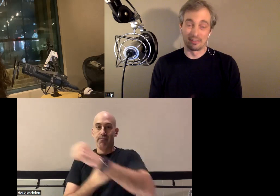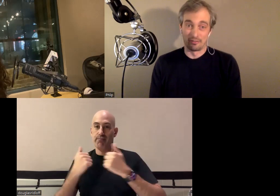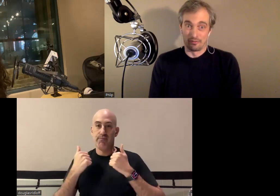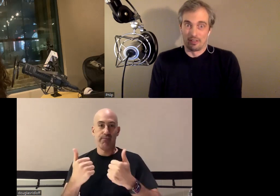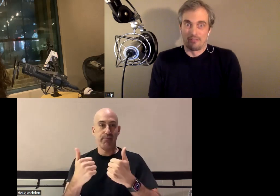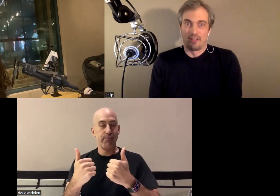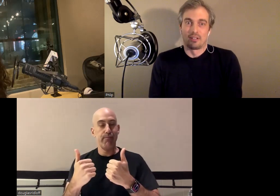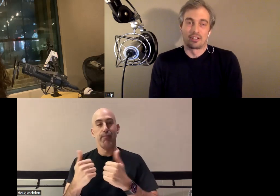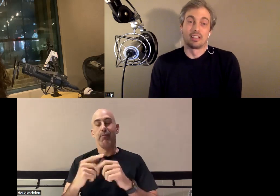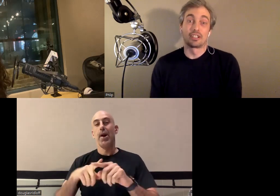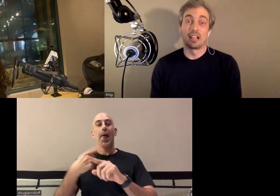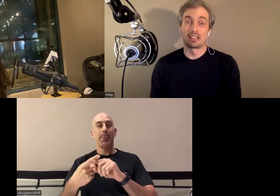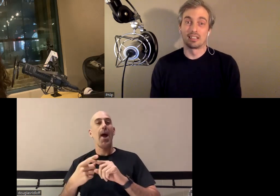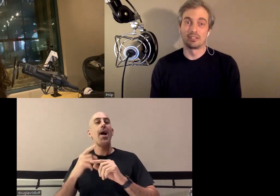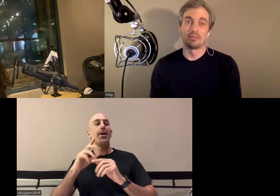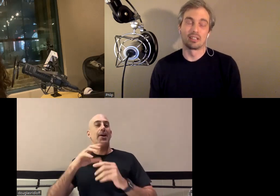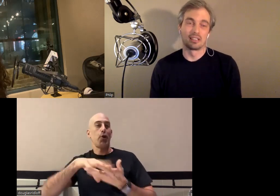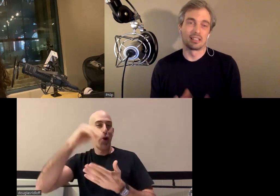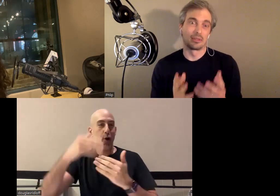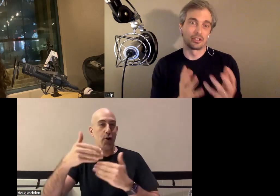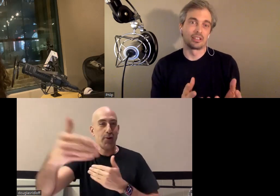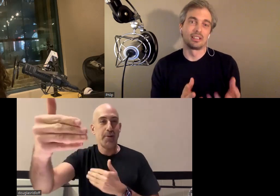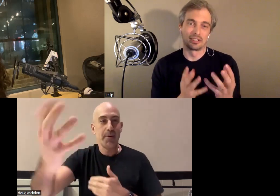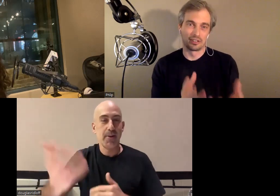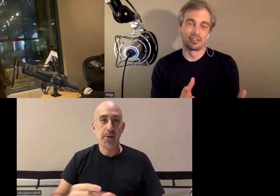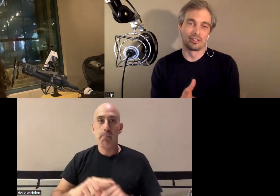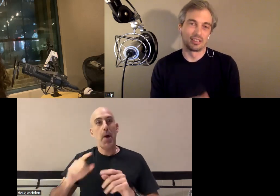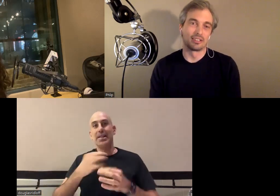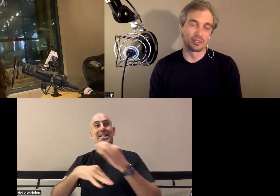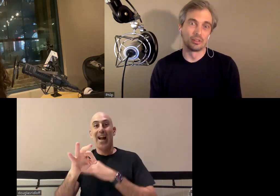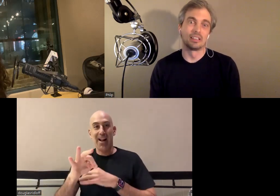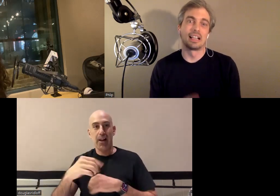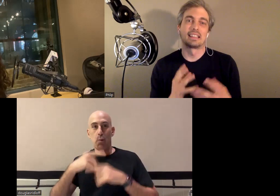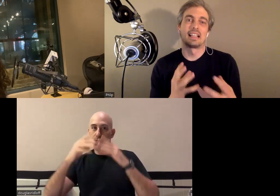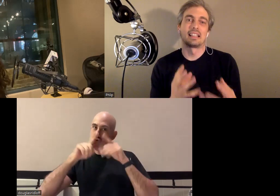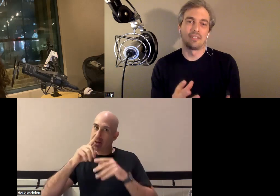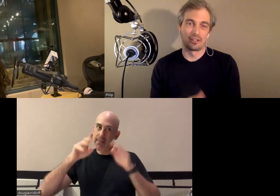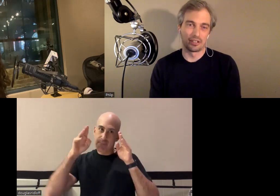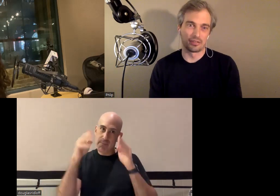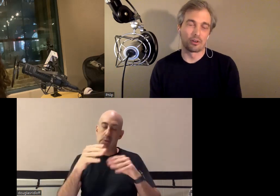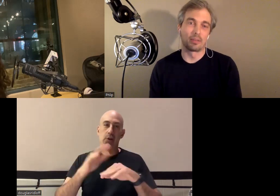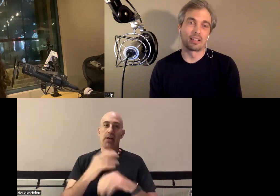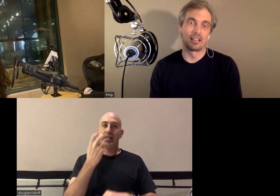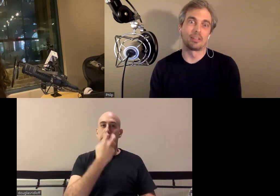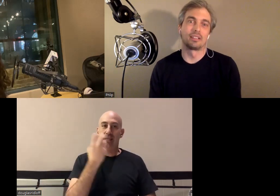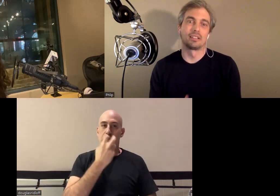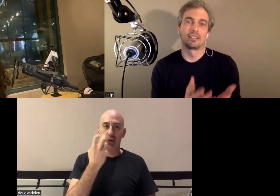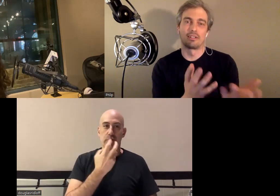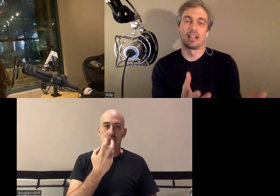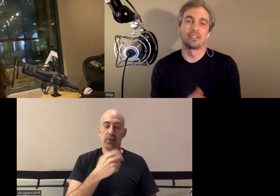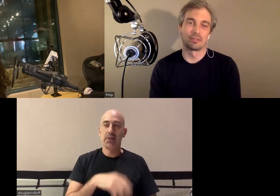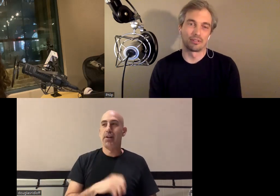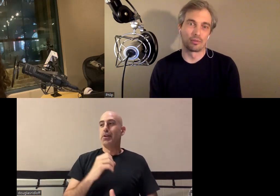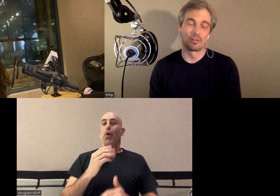But I didn't get foundational initial access to American Sign Language until I started to learn it in school. And that set that foundation for me and allowed me